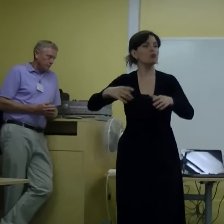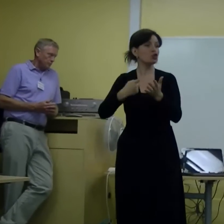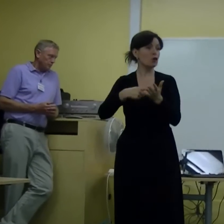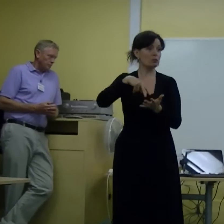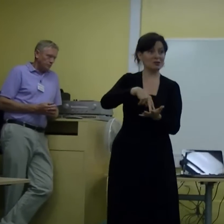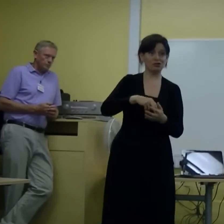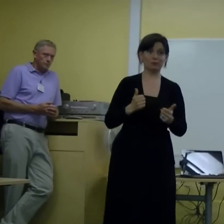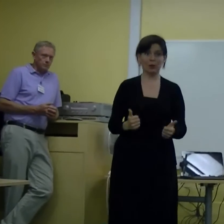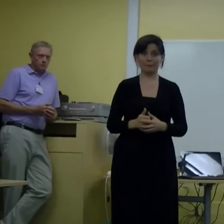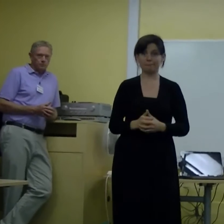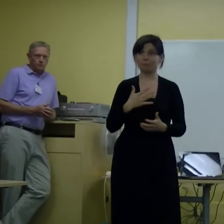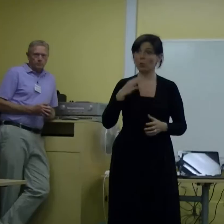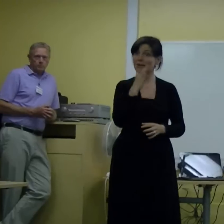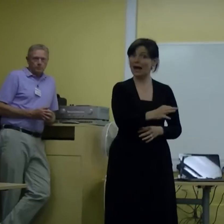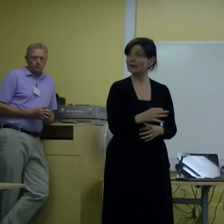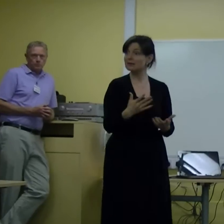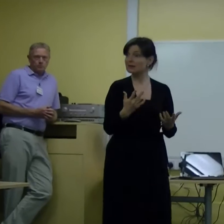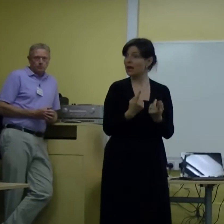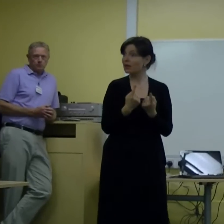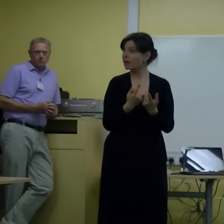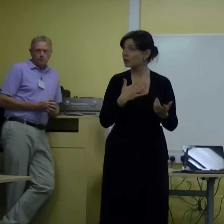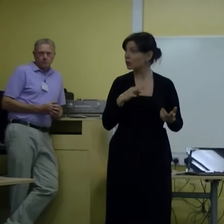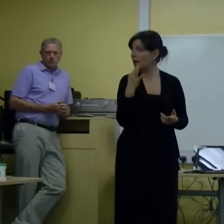Any questions about that?